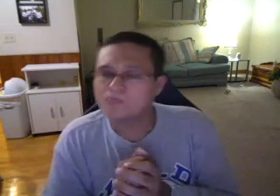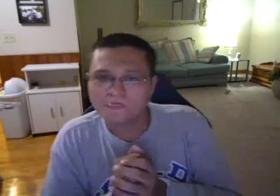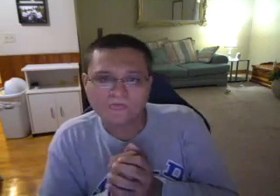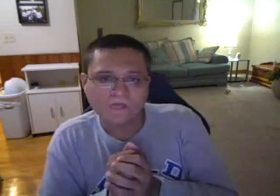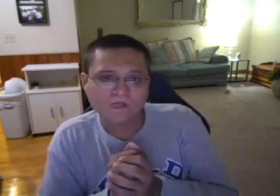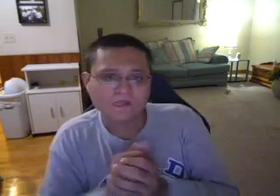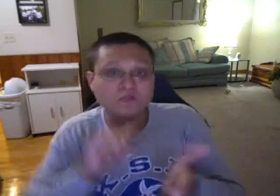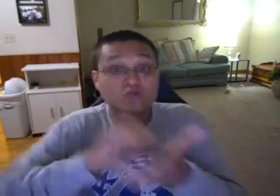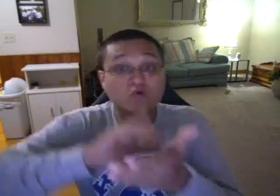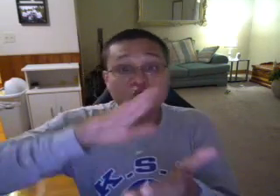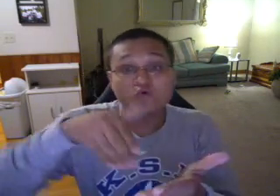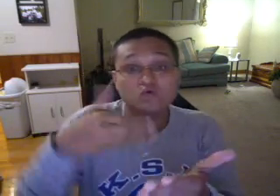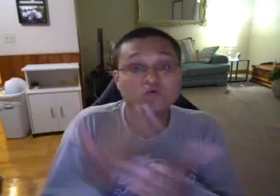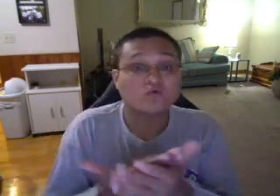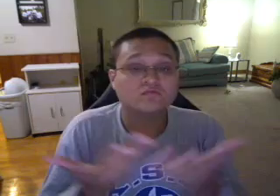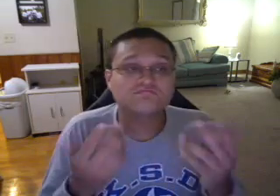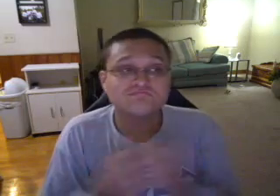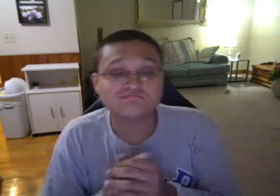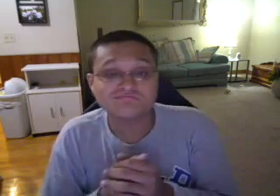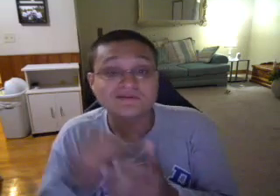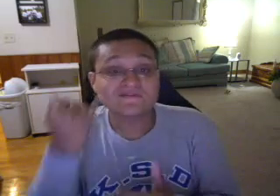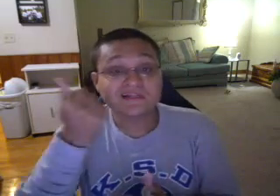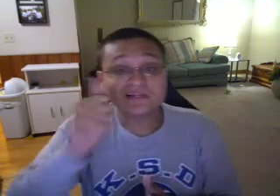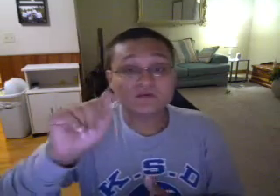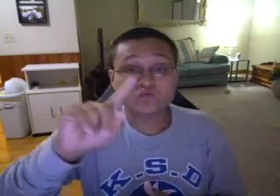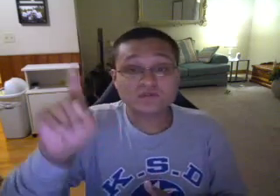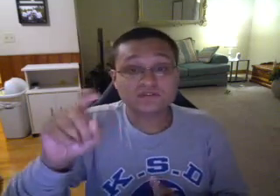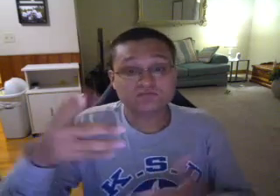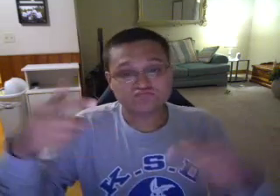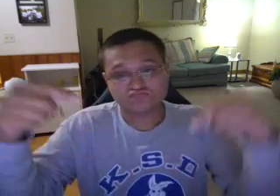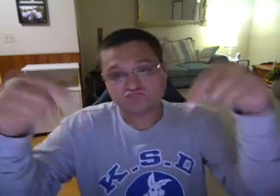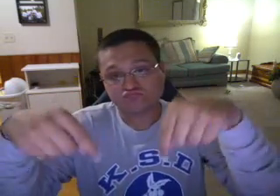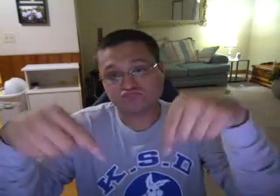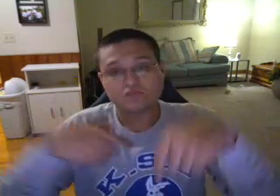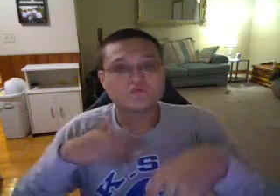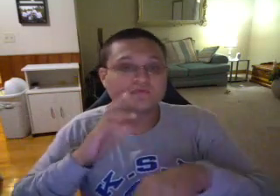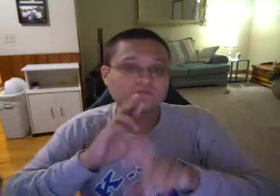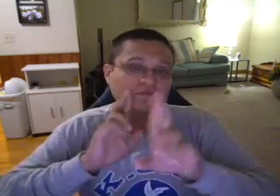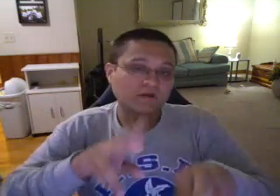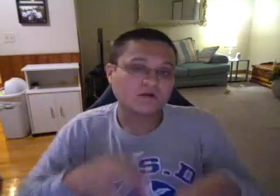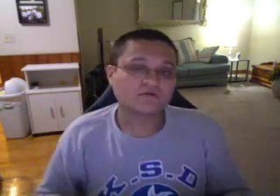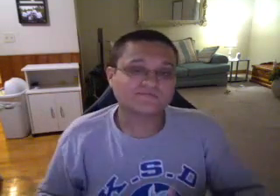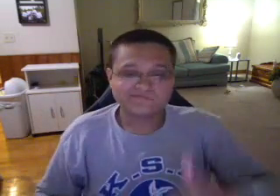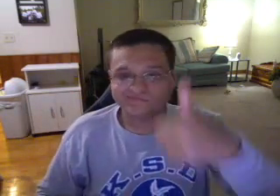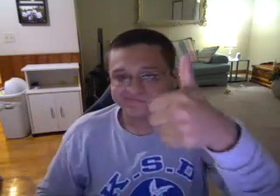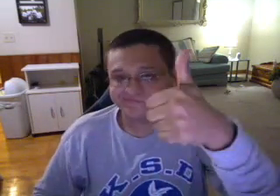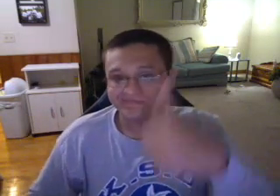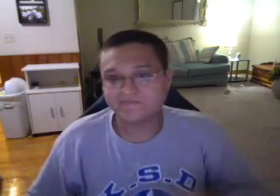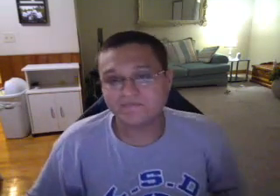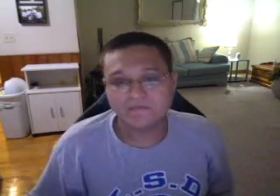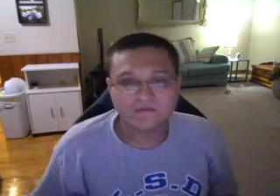having conversations about this. You may find members of pit crews. You may find a former NASCAR driver. You may find a current NASCAR.